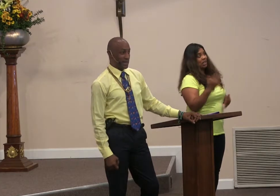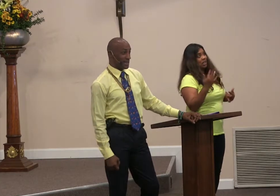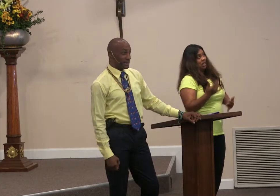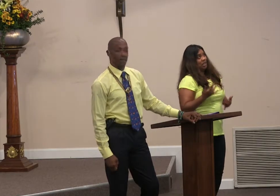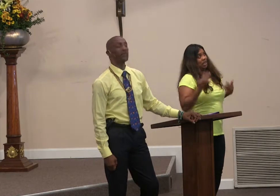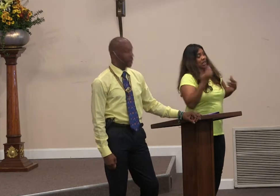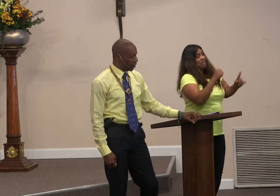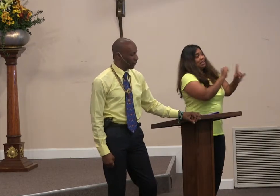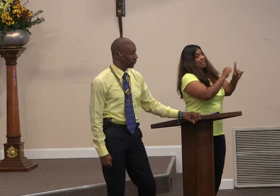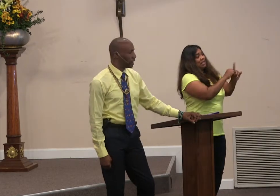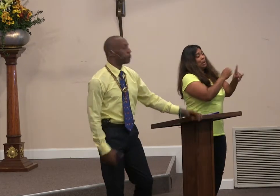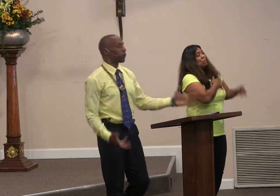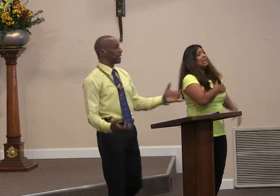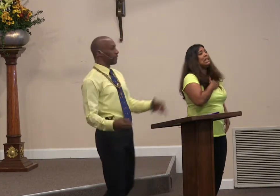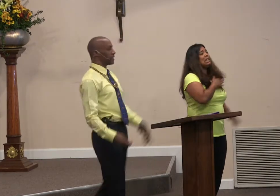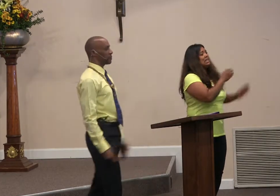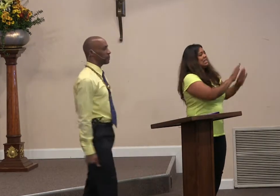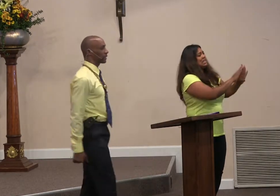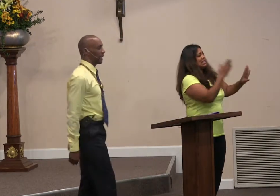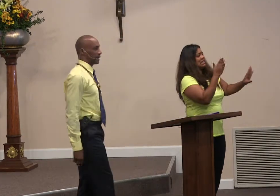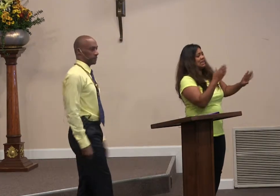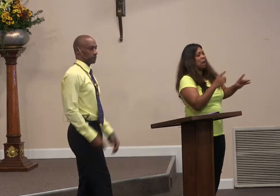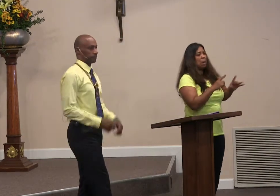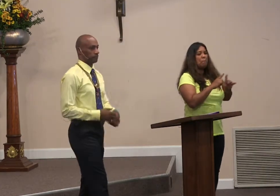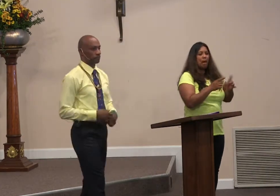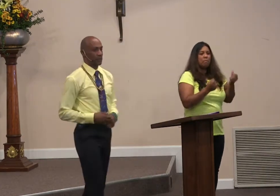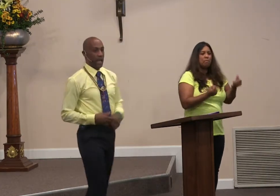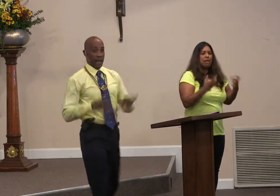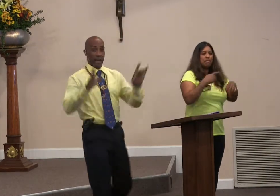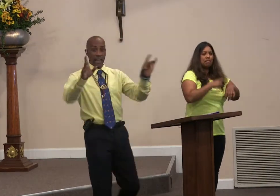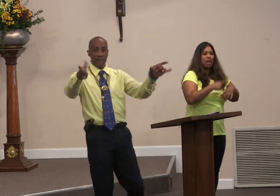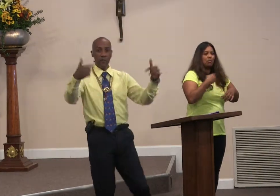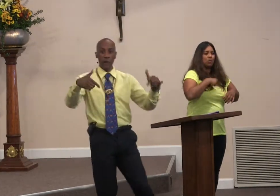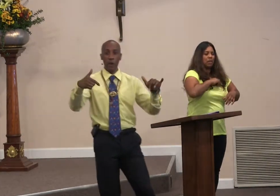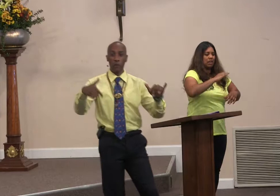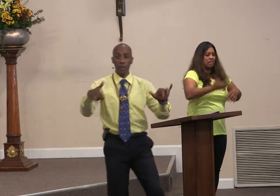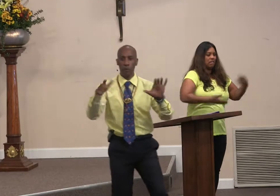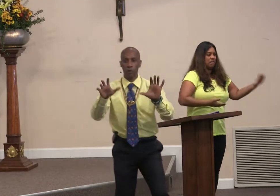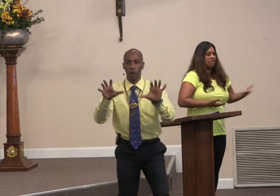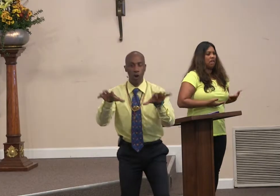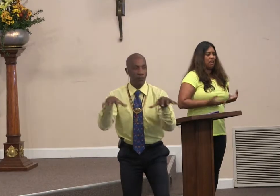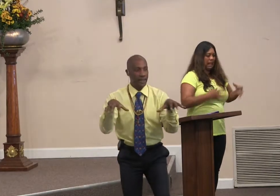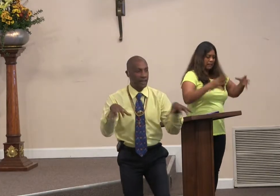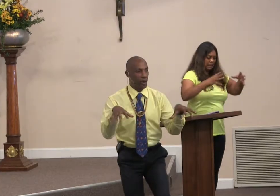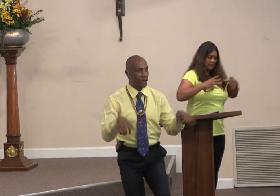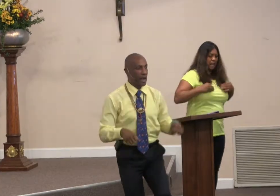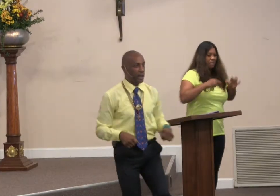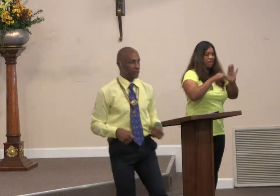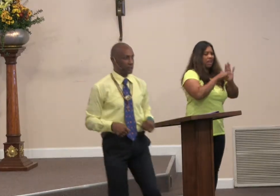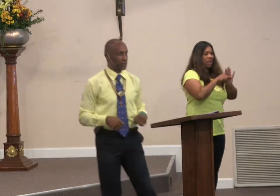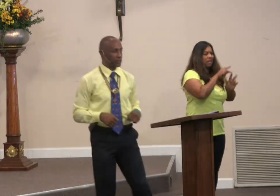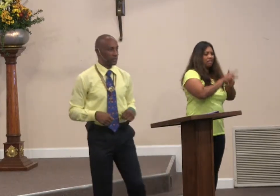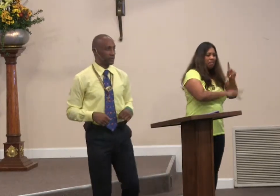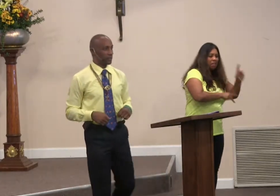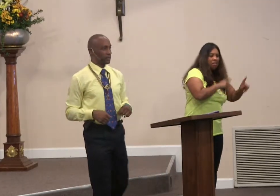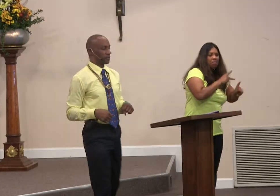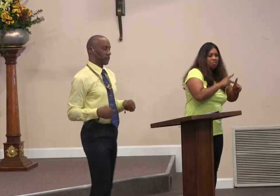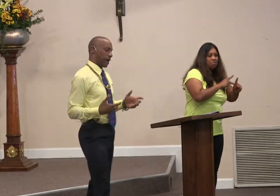let me in please, no, but we let these people in. And even when there are people who are already in our